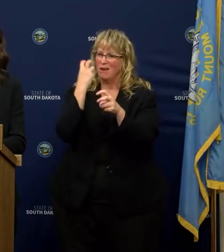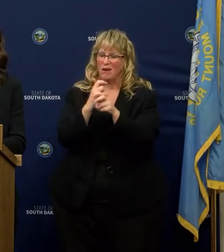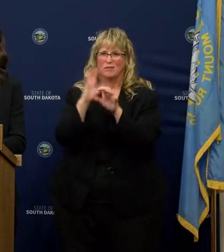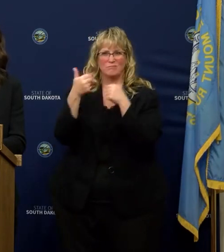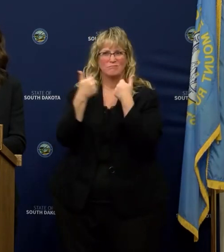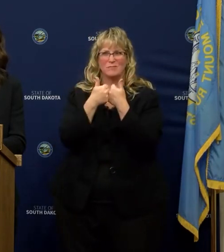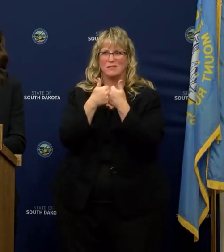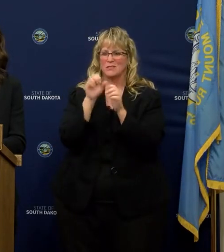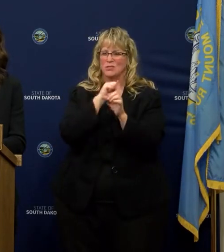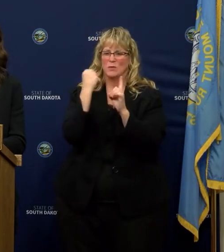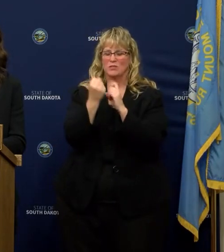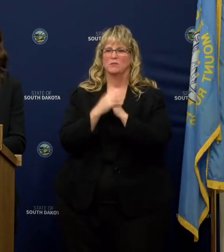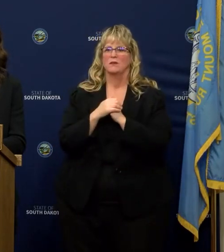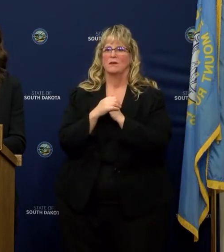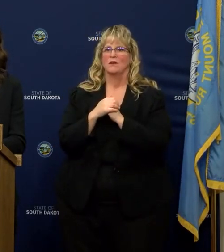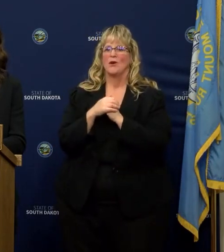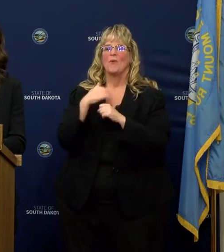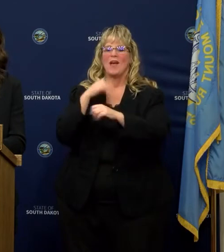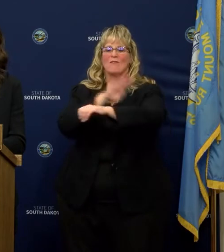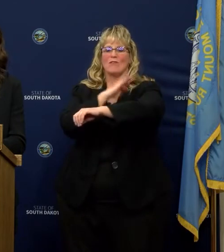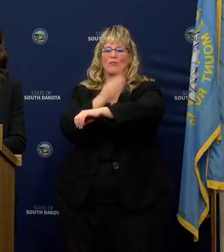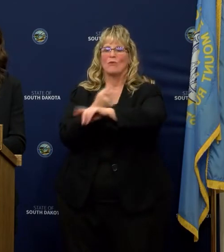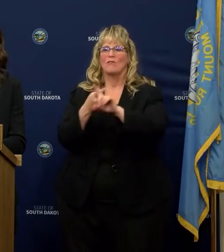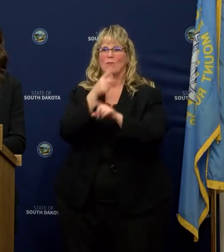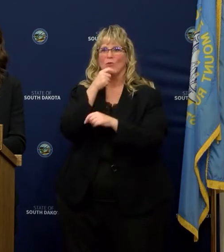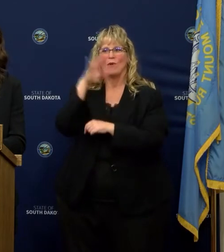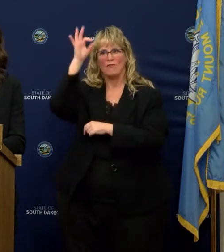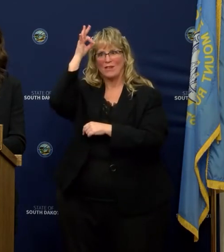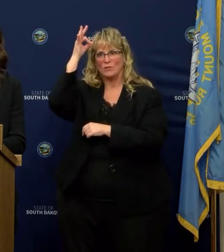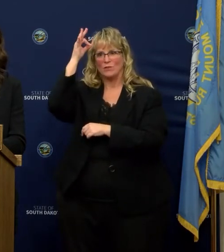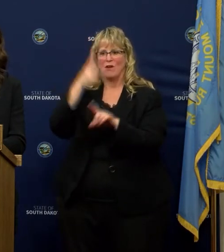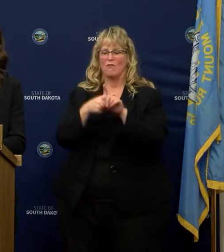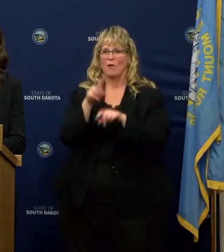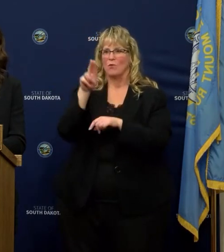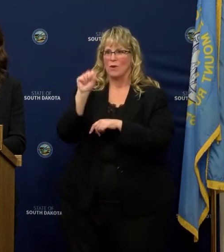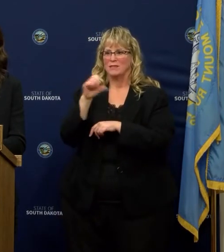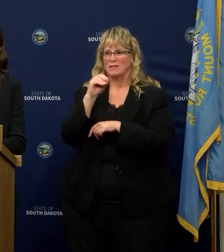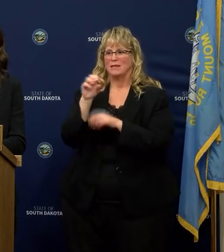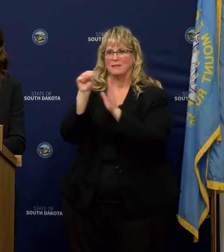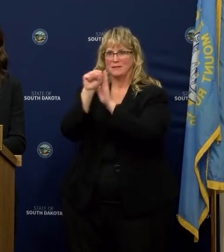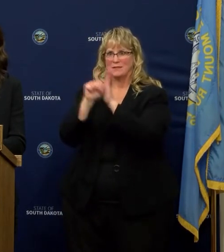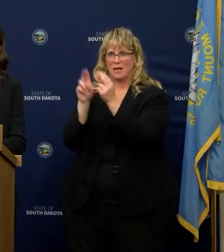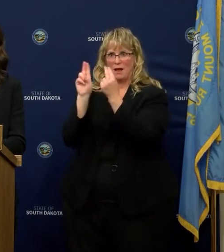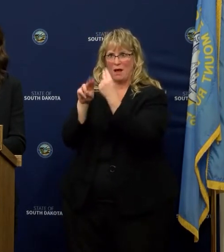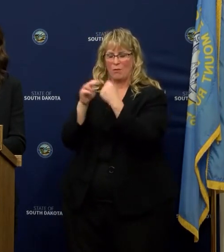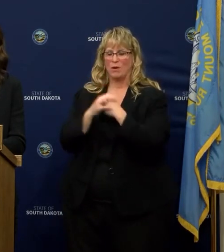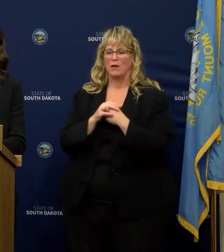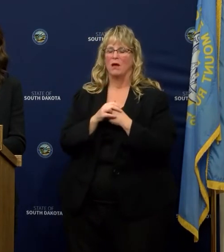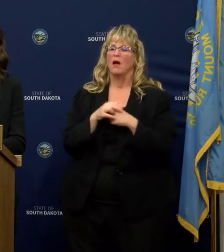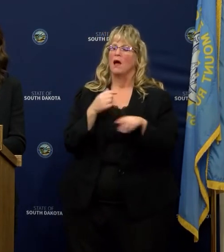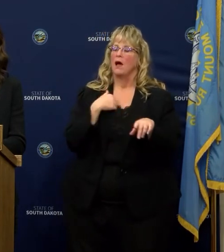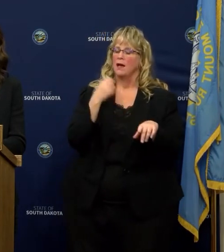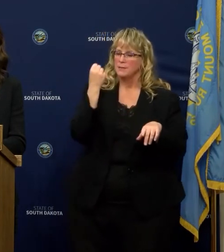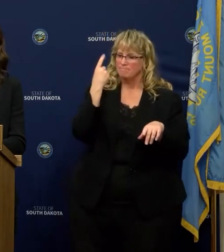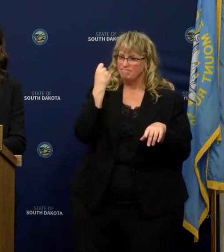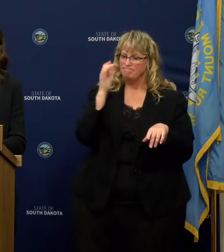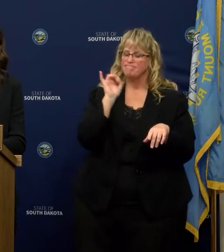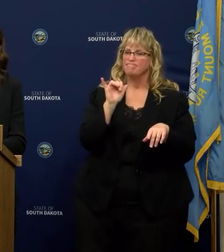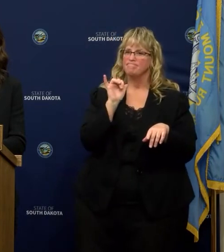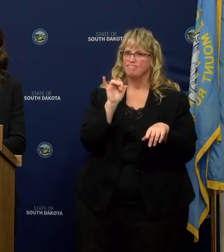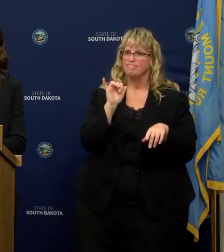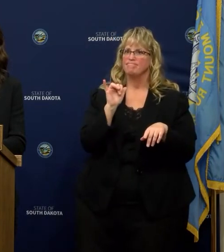we have federal authorities on U.S. and state highways. I recognize